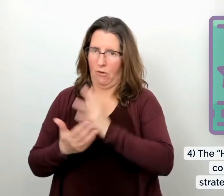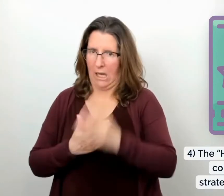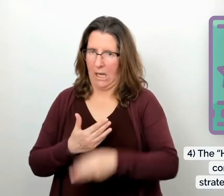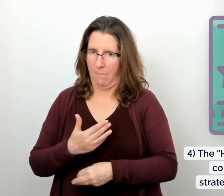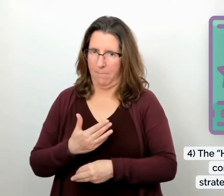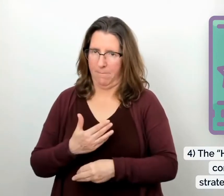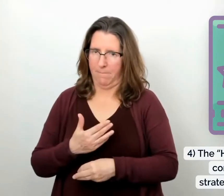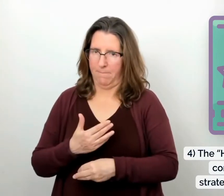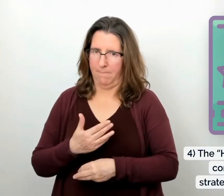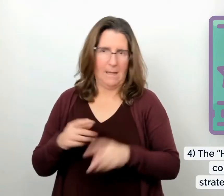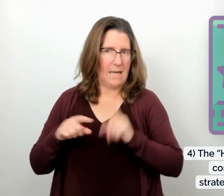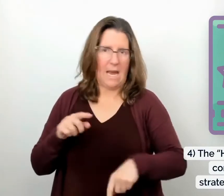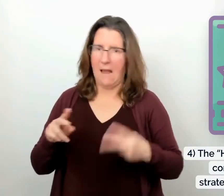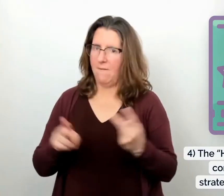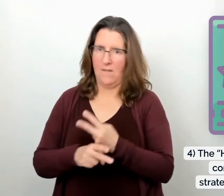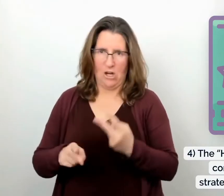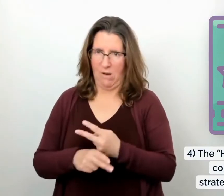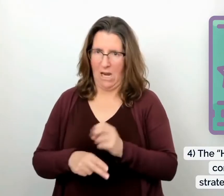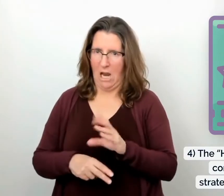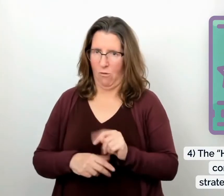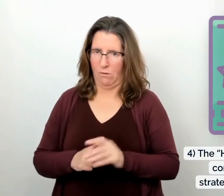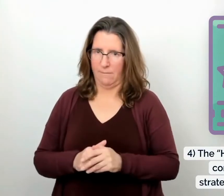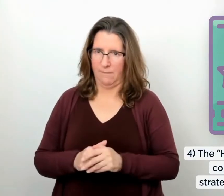curriculum. They can't figure it out.